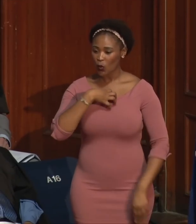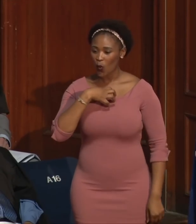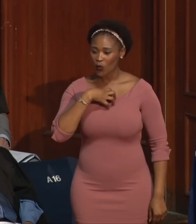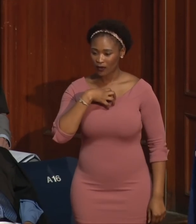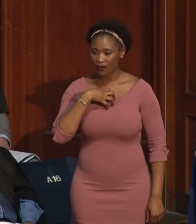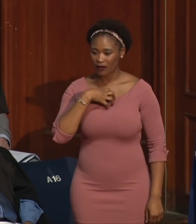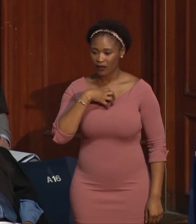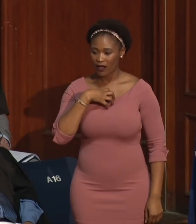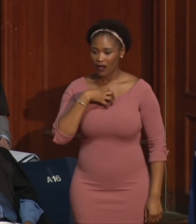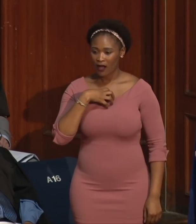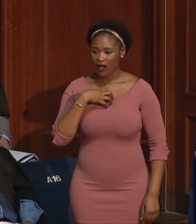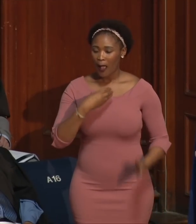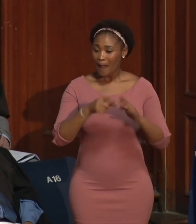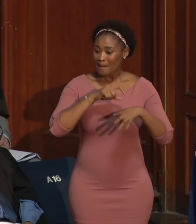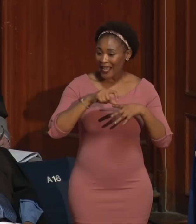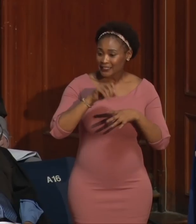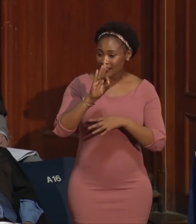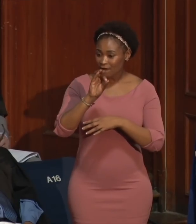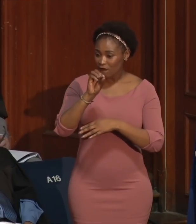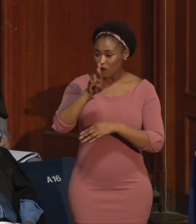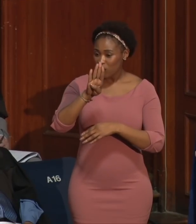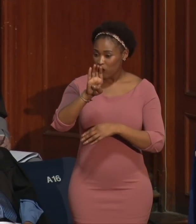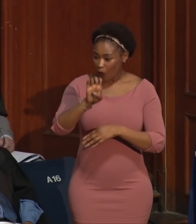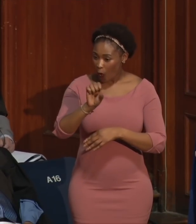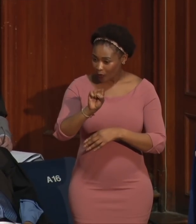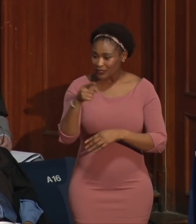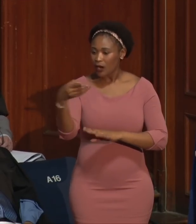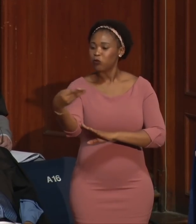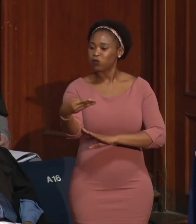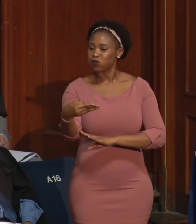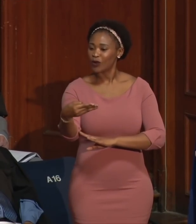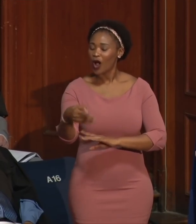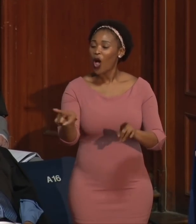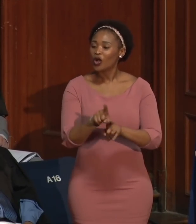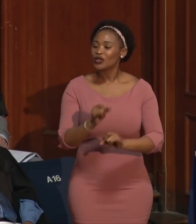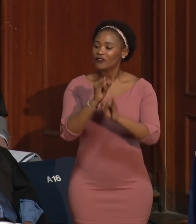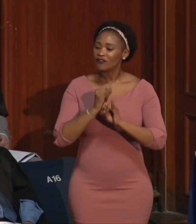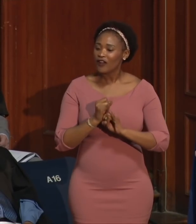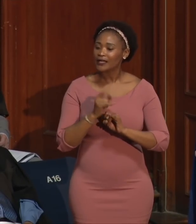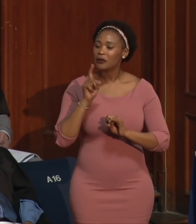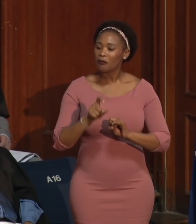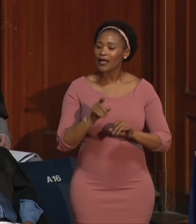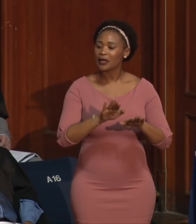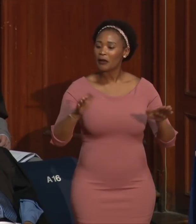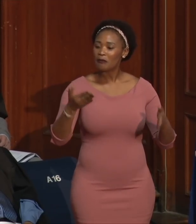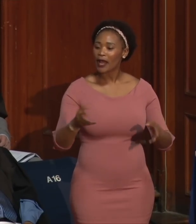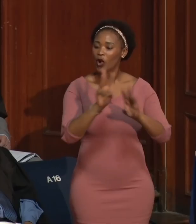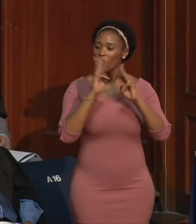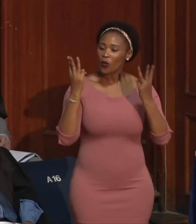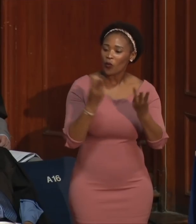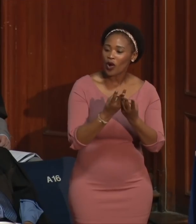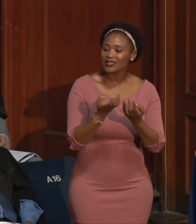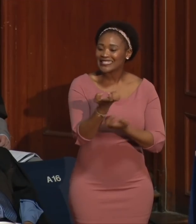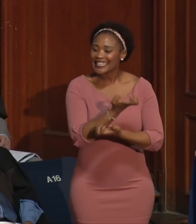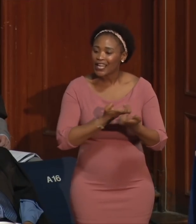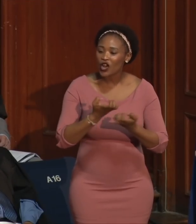featured on the cover of Forbes Africa magazine, and was invited to join a panel at the World Economic Forum, the annual meeting in